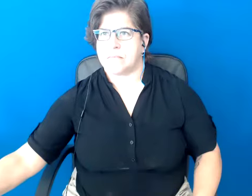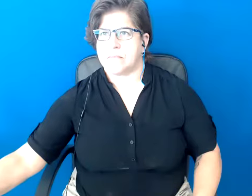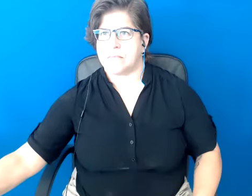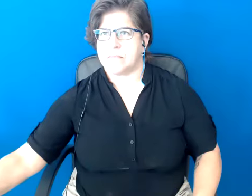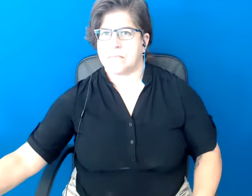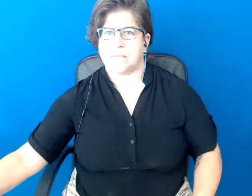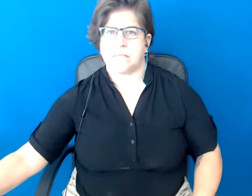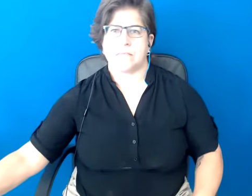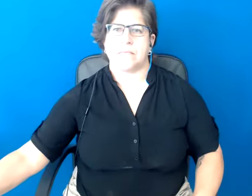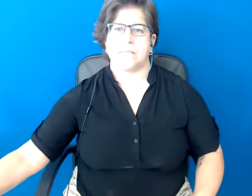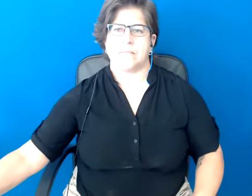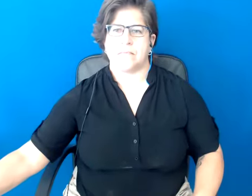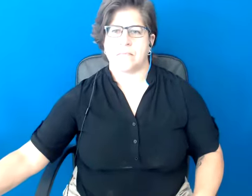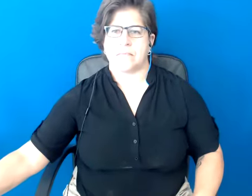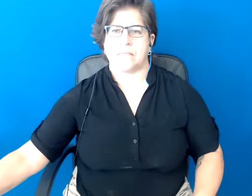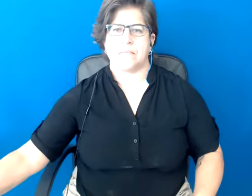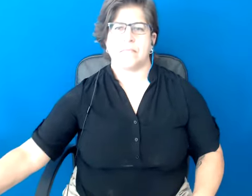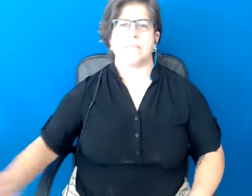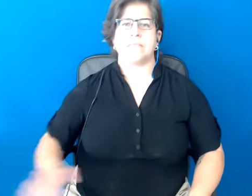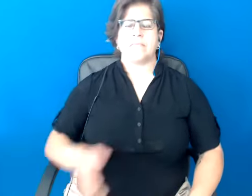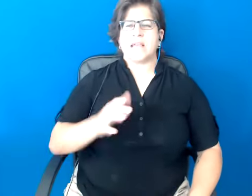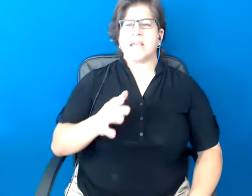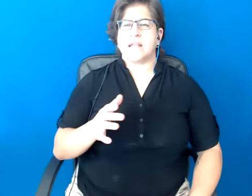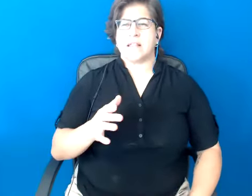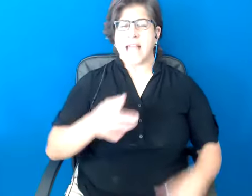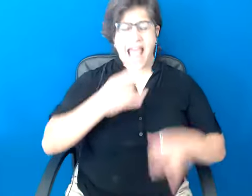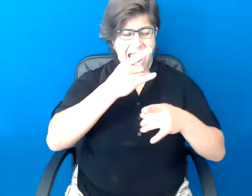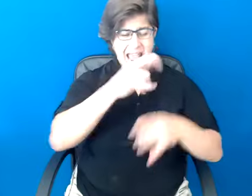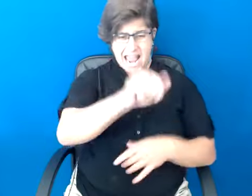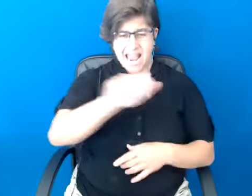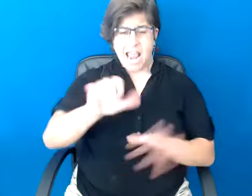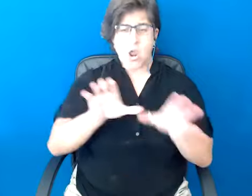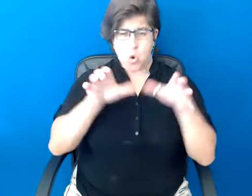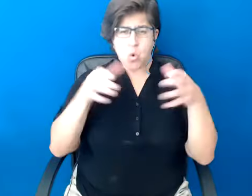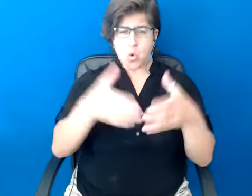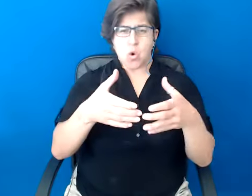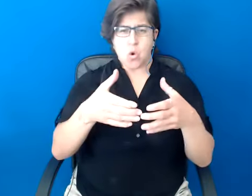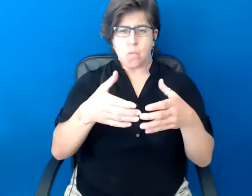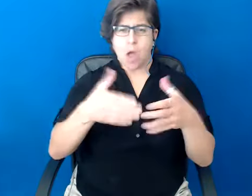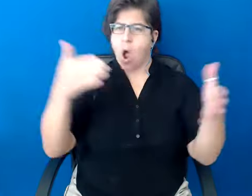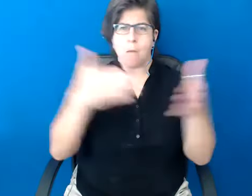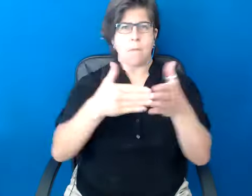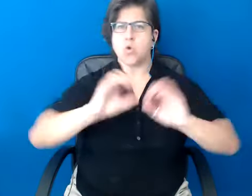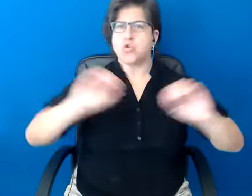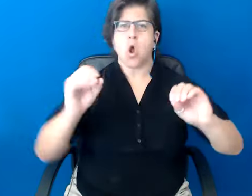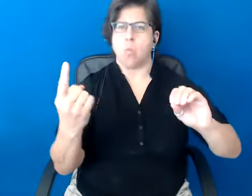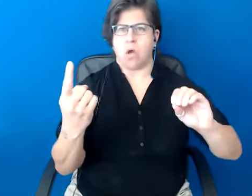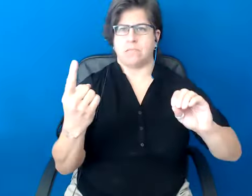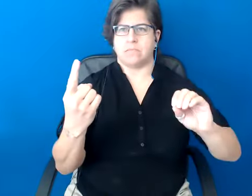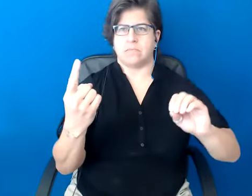interesting language. Aside from the word should, which is kind of like the way our traditions go, it's pretty